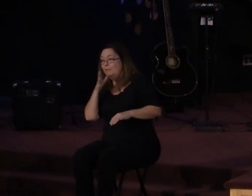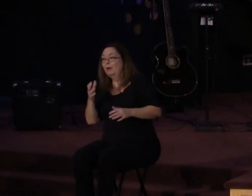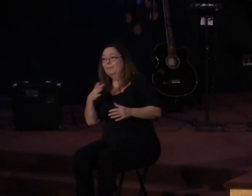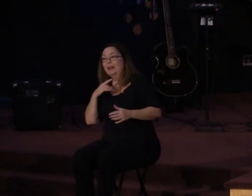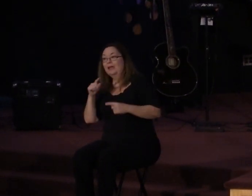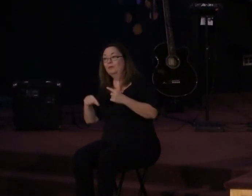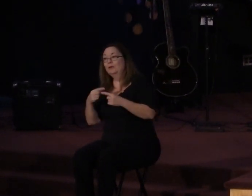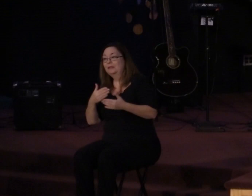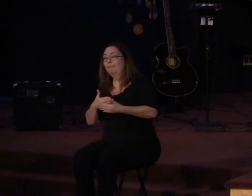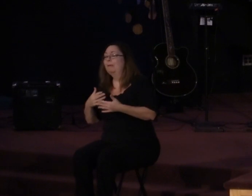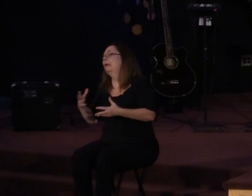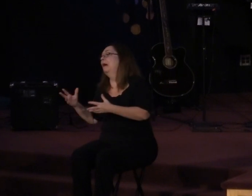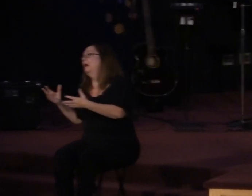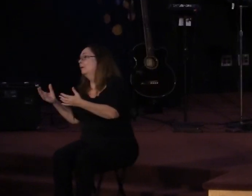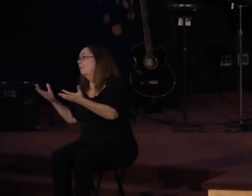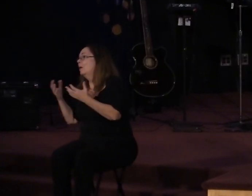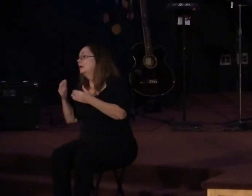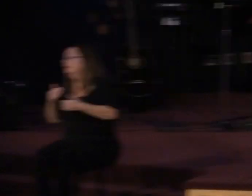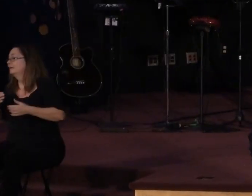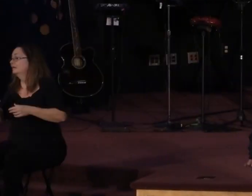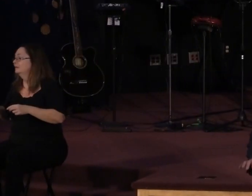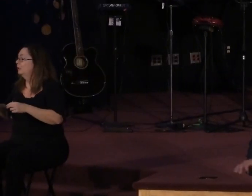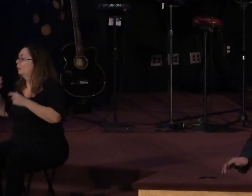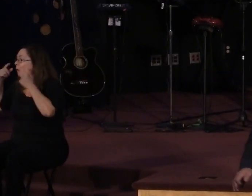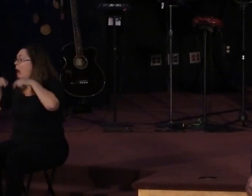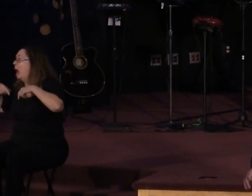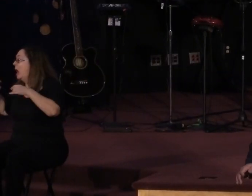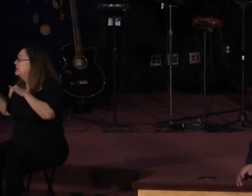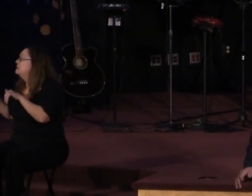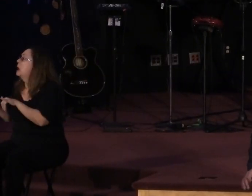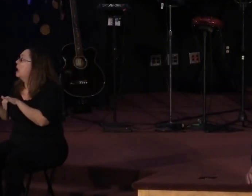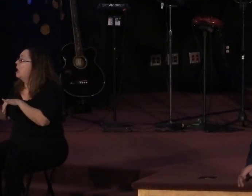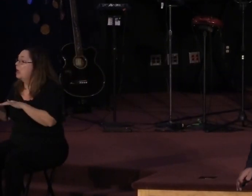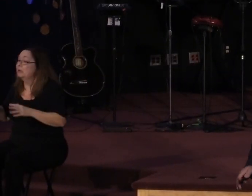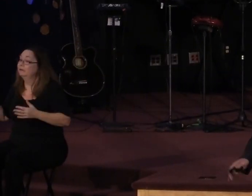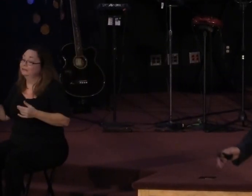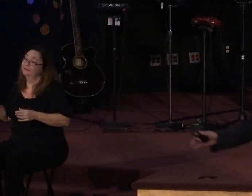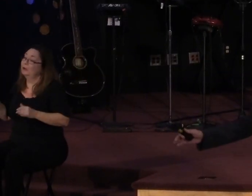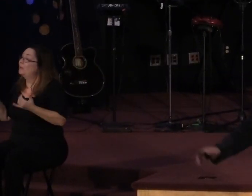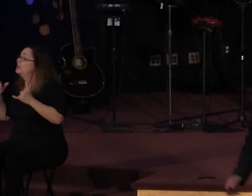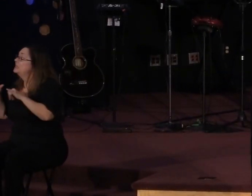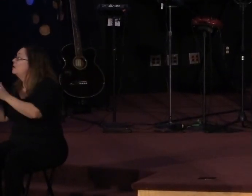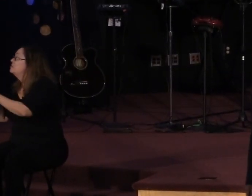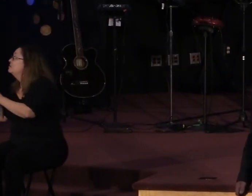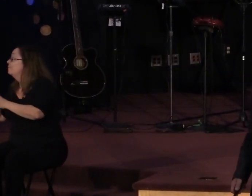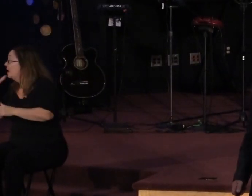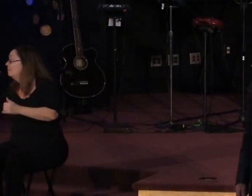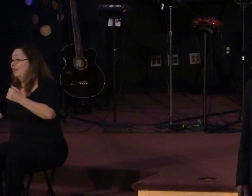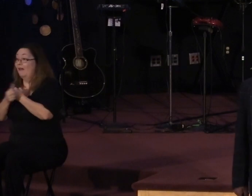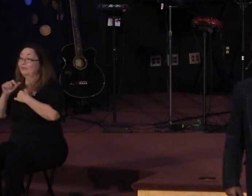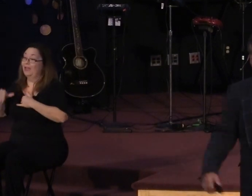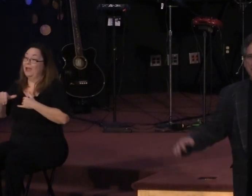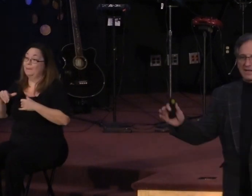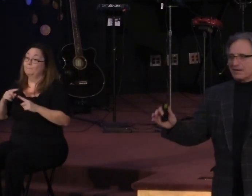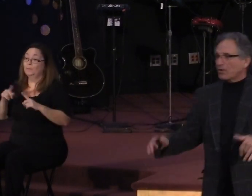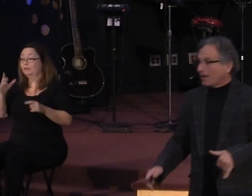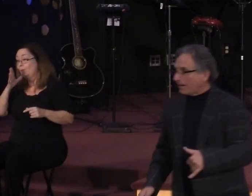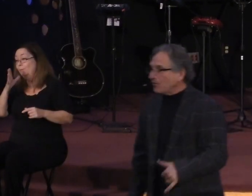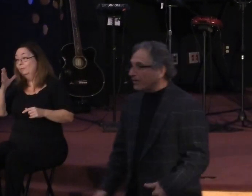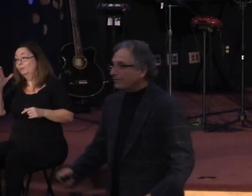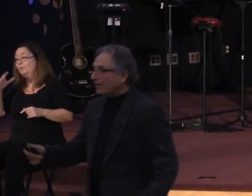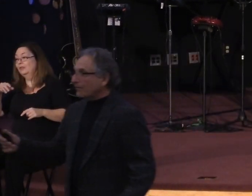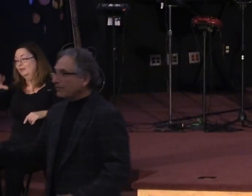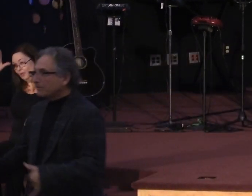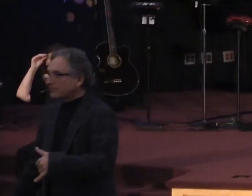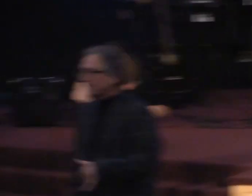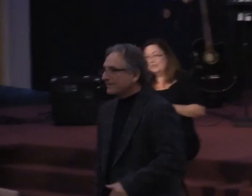liked it when he said, hold on, I don't want to go in there. Oh, it's okay. You go in there. No, I want to stay with you. Mom loved that. But the little boy said, I don't need that anymore. I'm